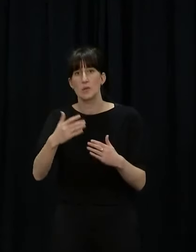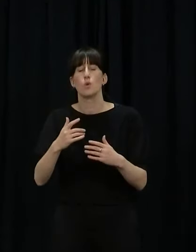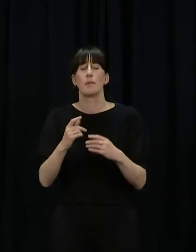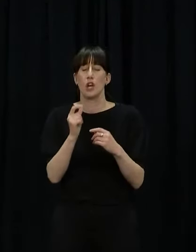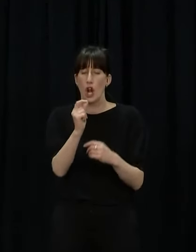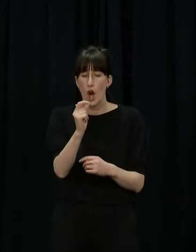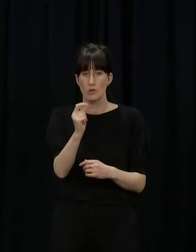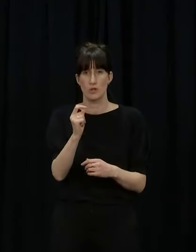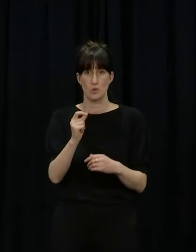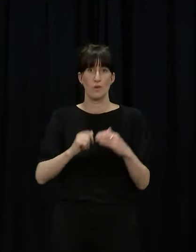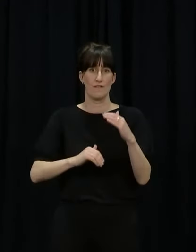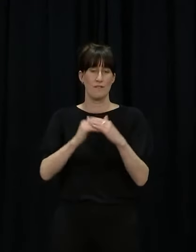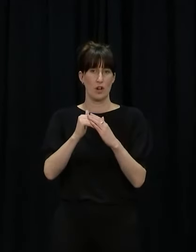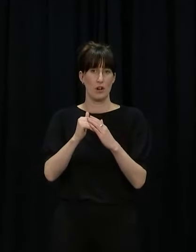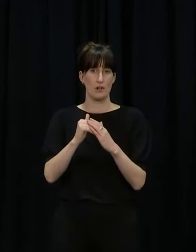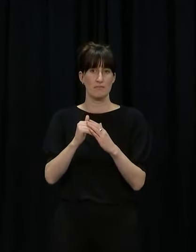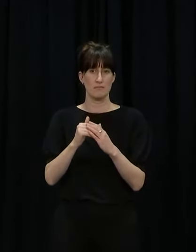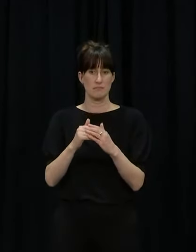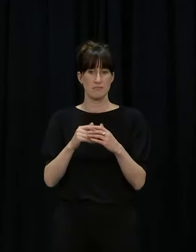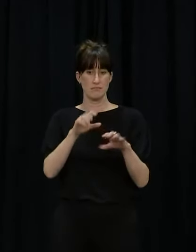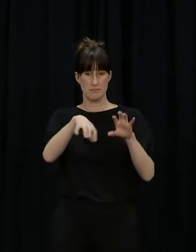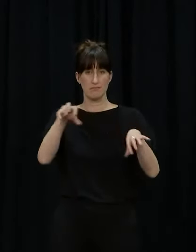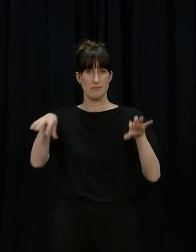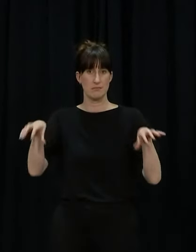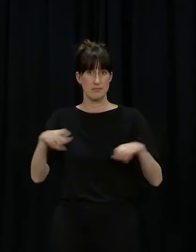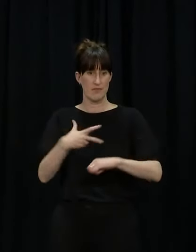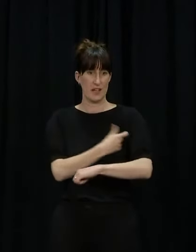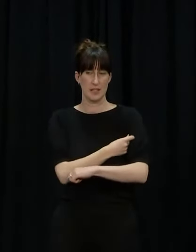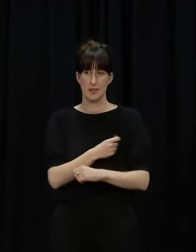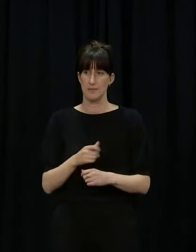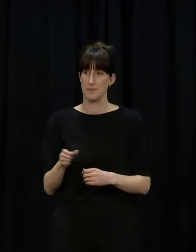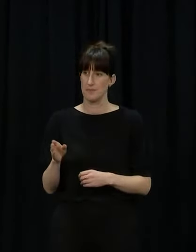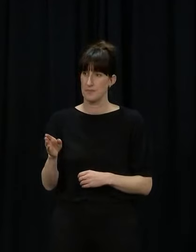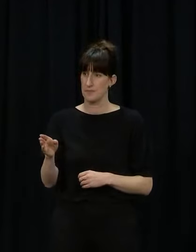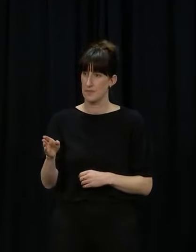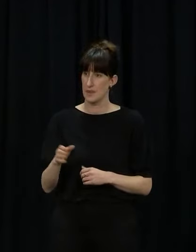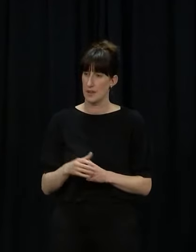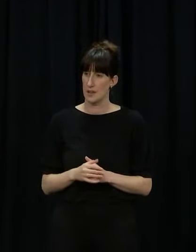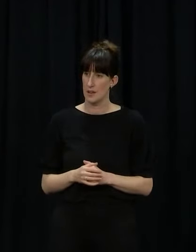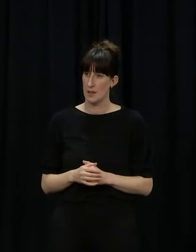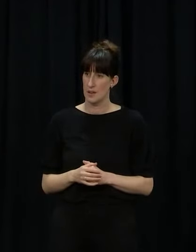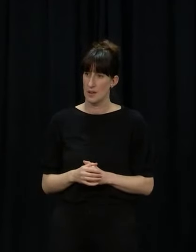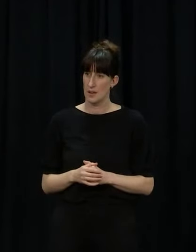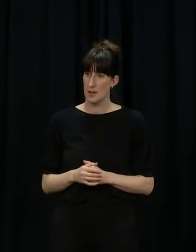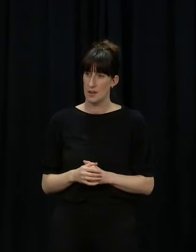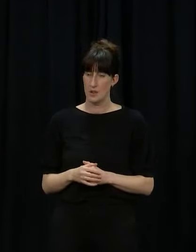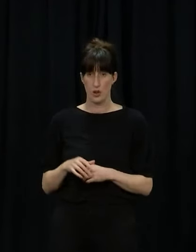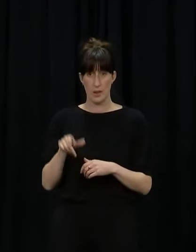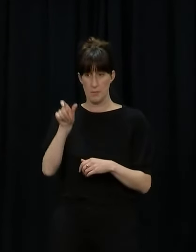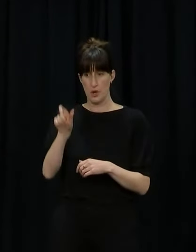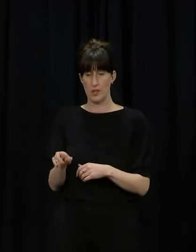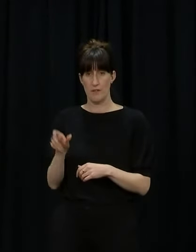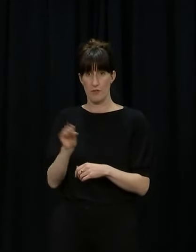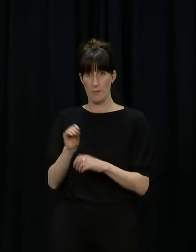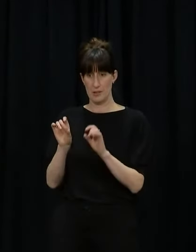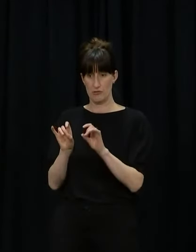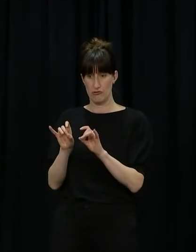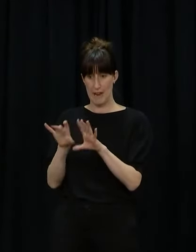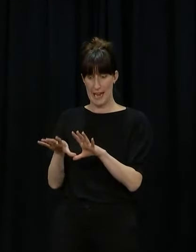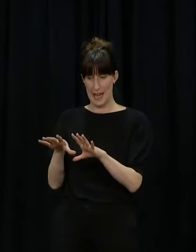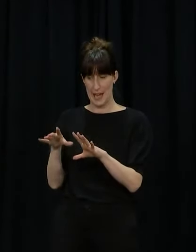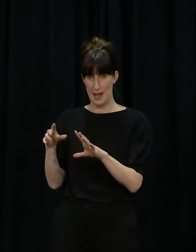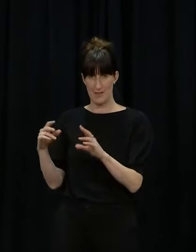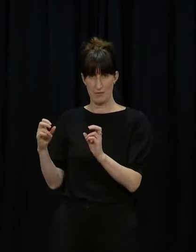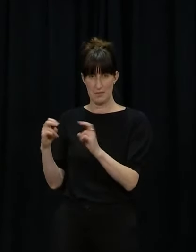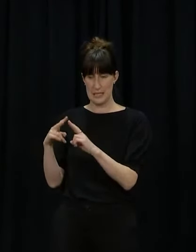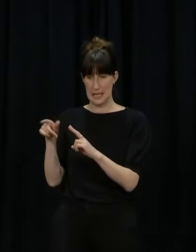your level of confidence? Jane, I'll finish with you. The level of confidence in the genome sequencing match to the case from Australia. You've said